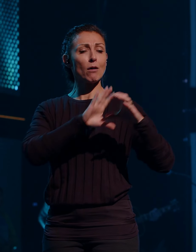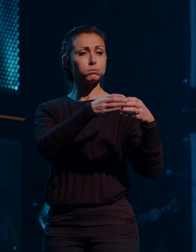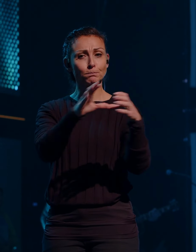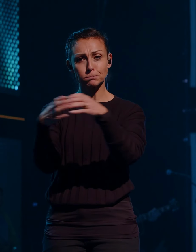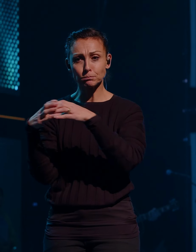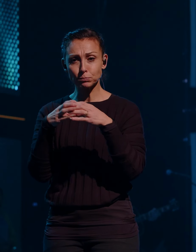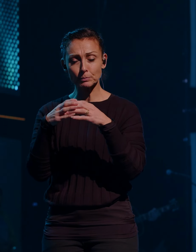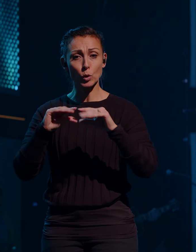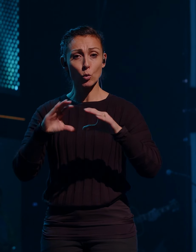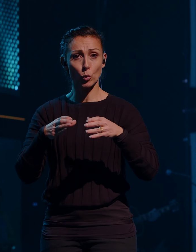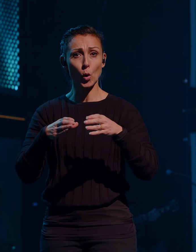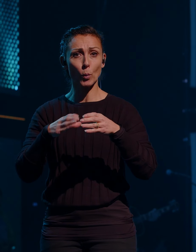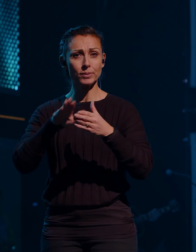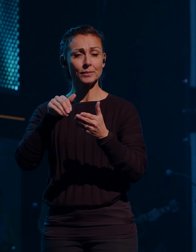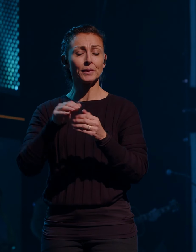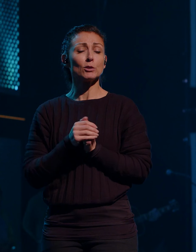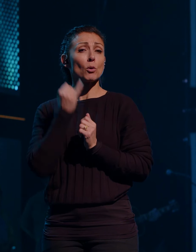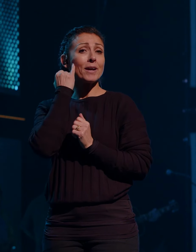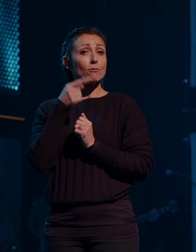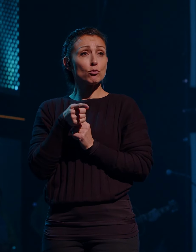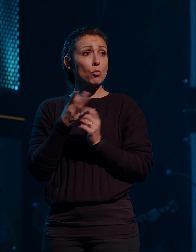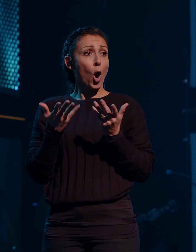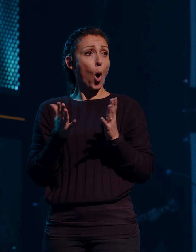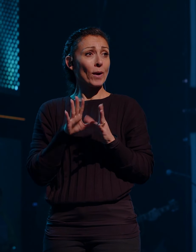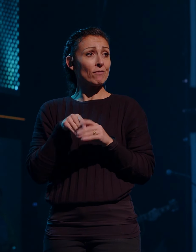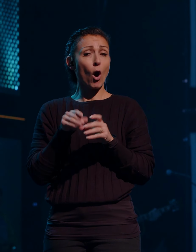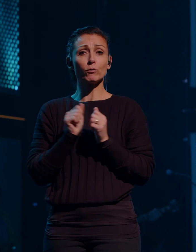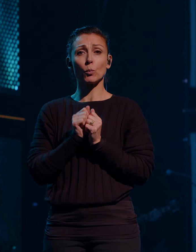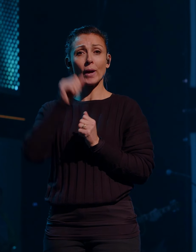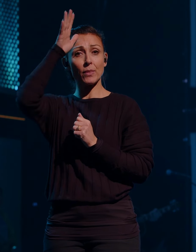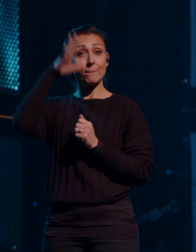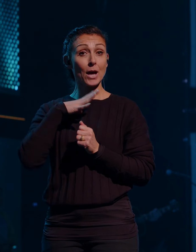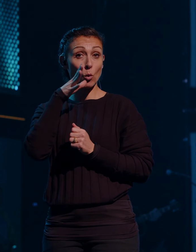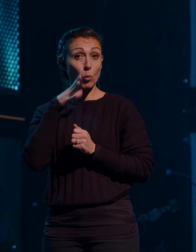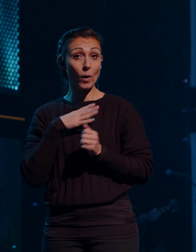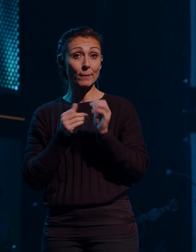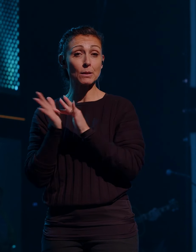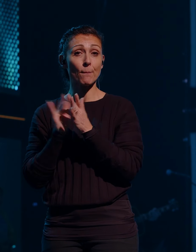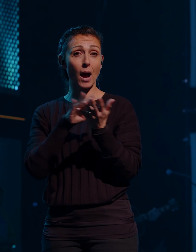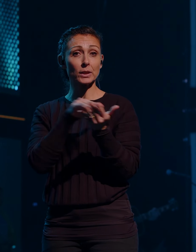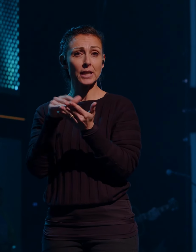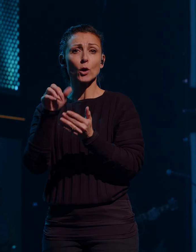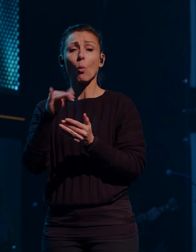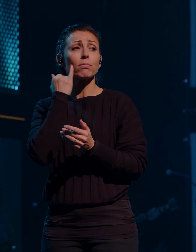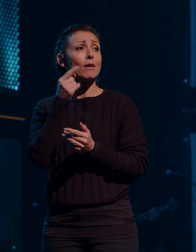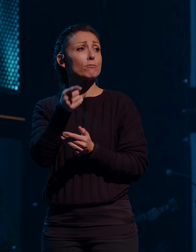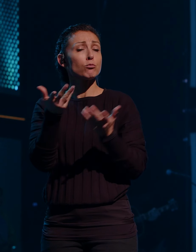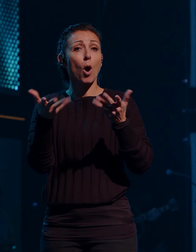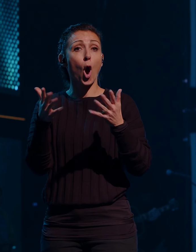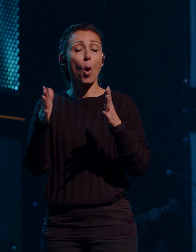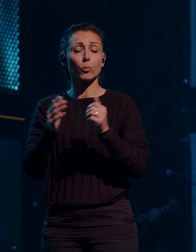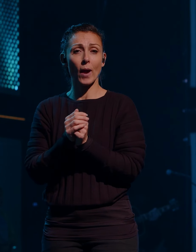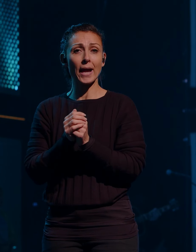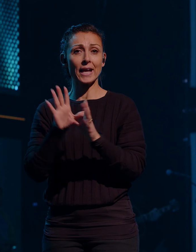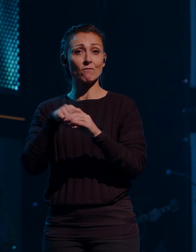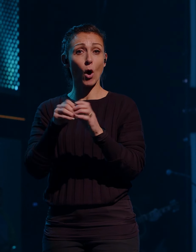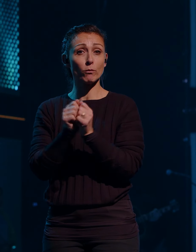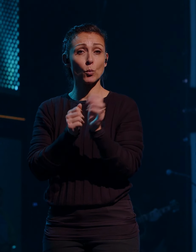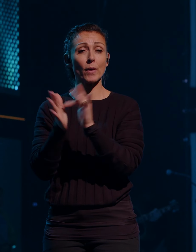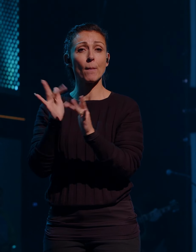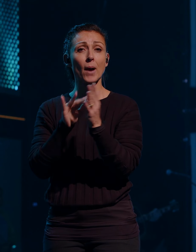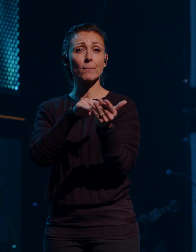are in a men and women's Bible study table, men or women's Bible study table, or if you're in a home group, you are already going through this. But we